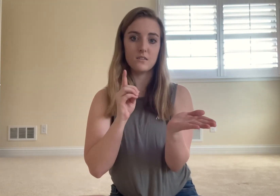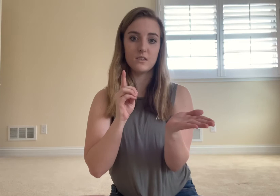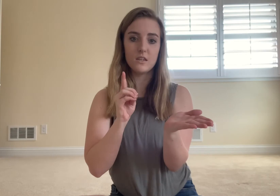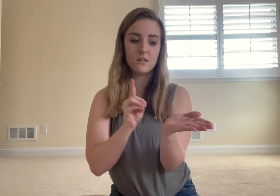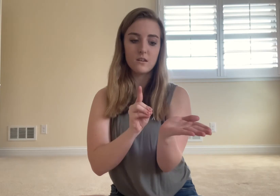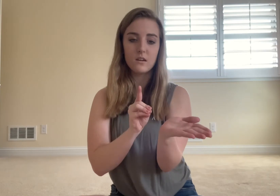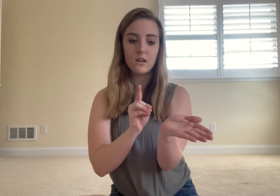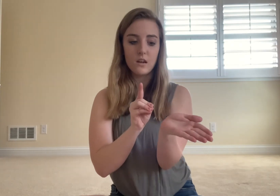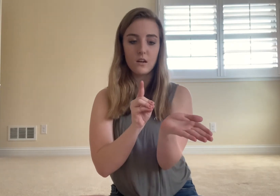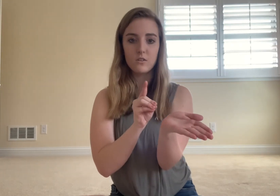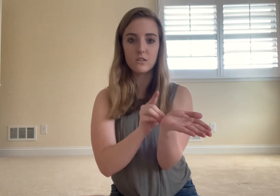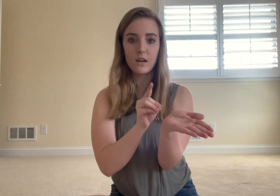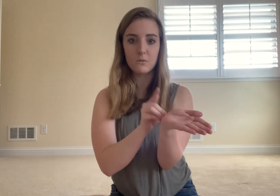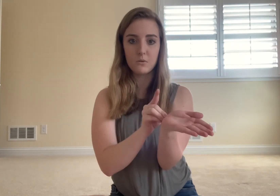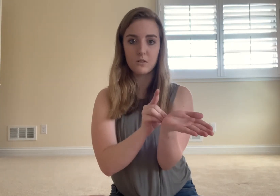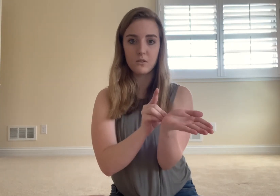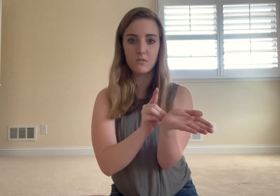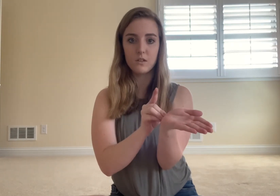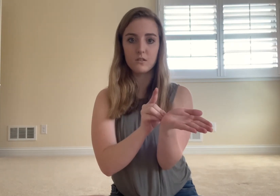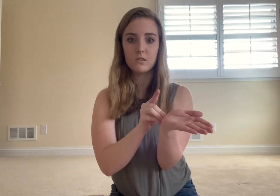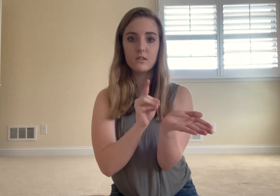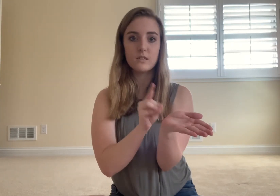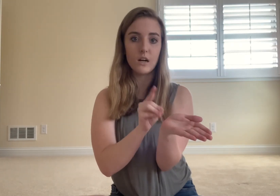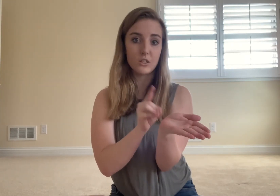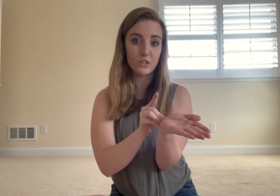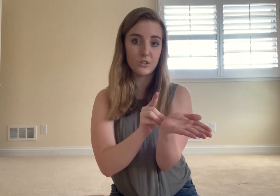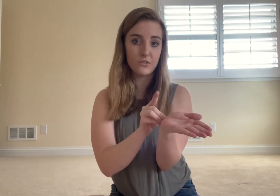D, and you just tap twice on your wrist. Doctor.